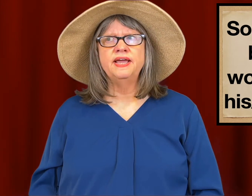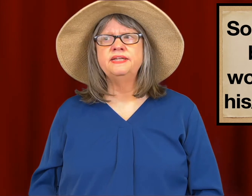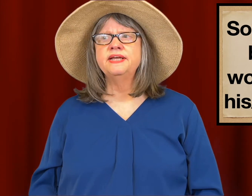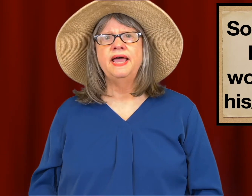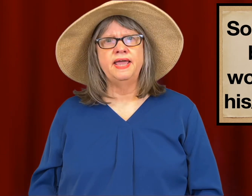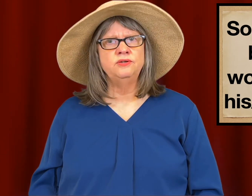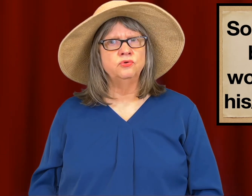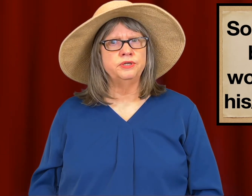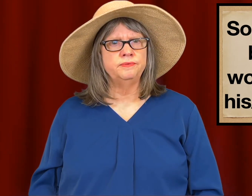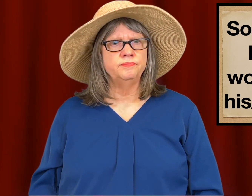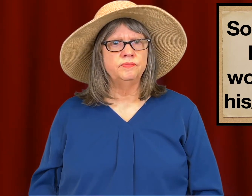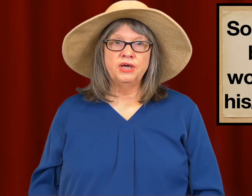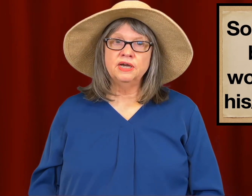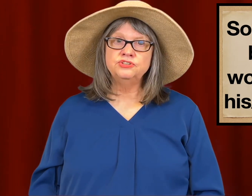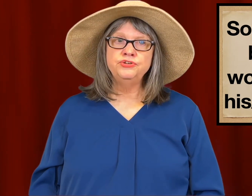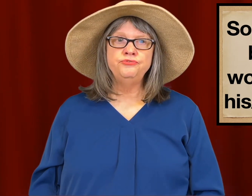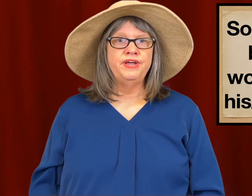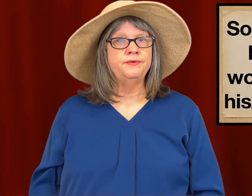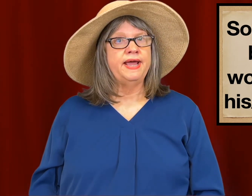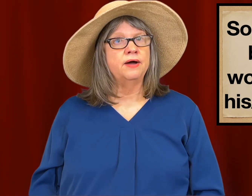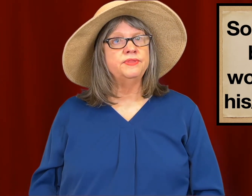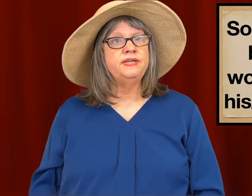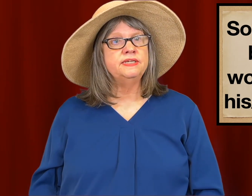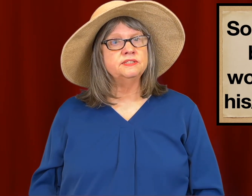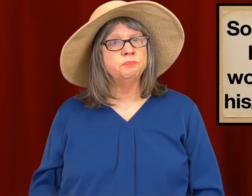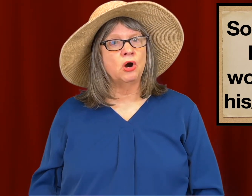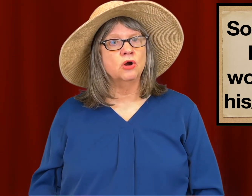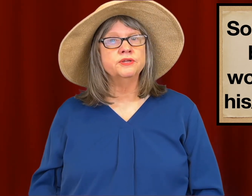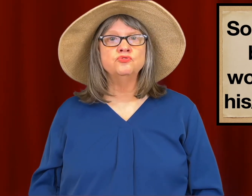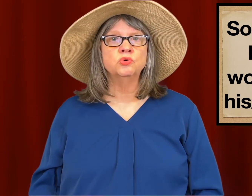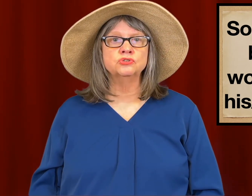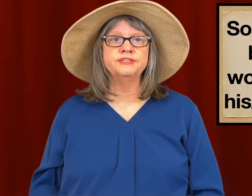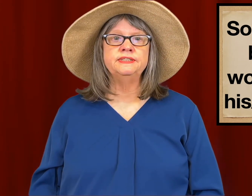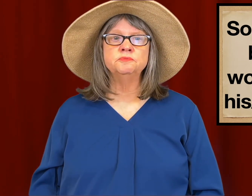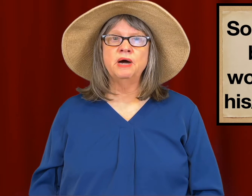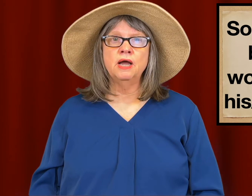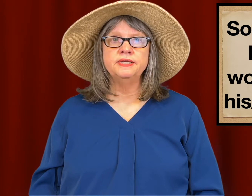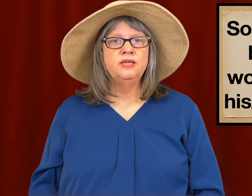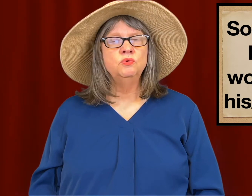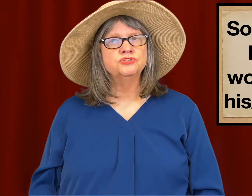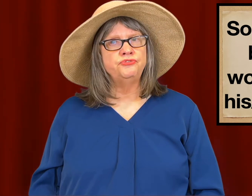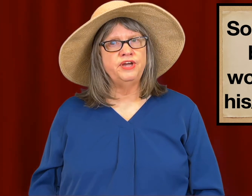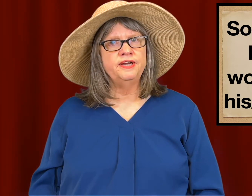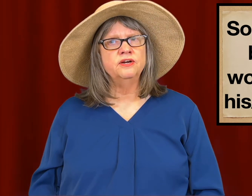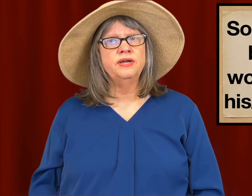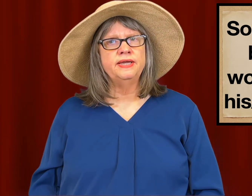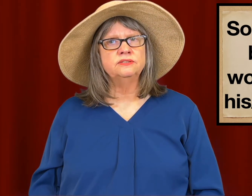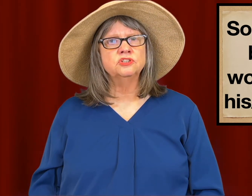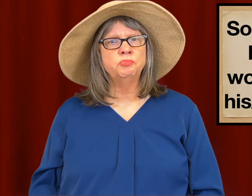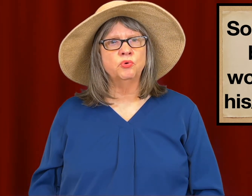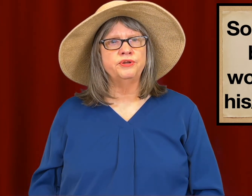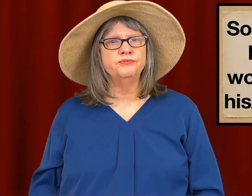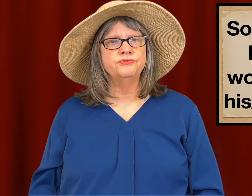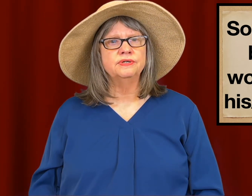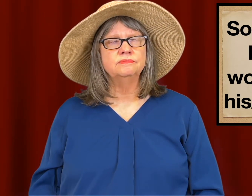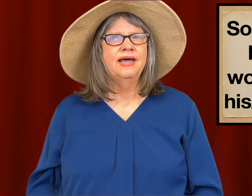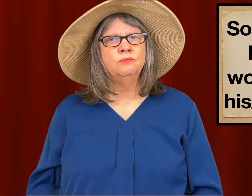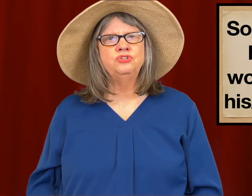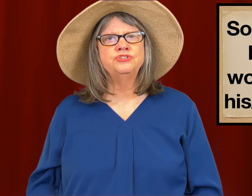and angry. But I soon found out that his bark is worse than his bite. He was fair and supportive. How would you sign